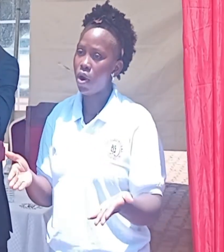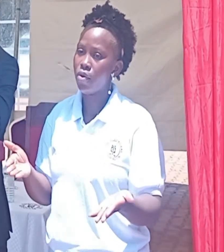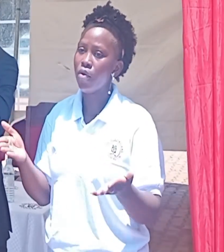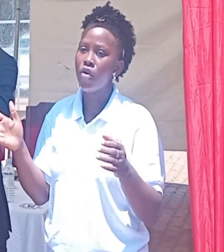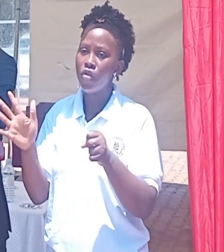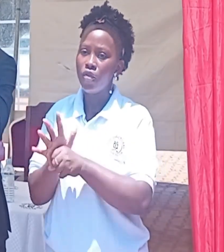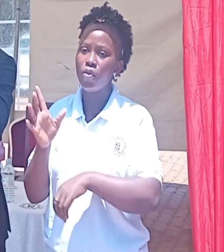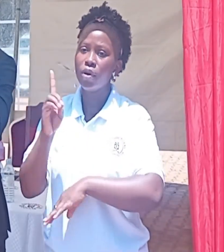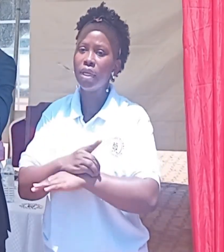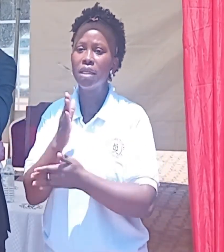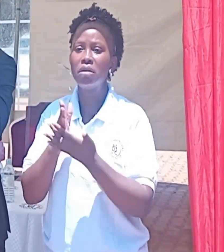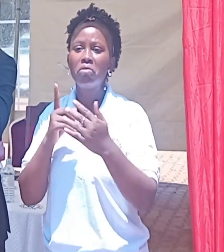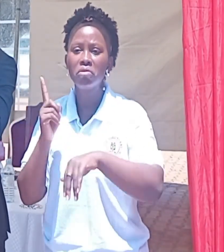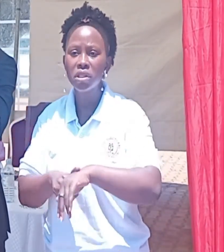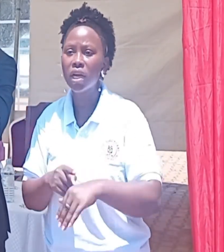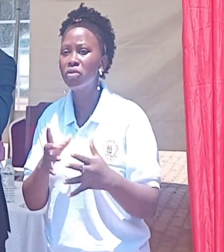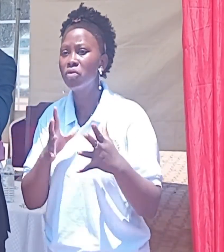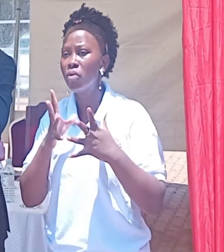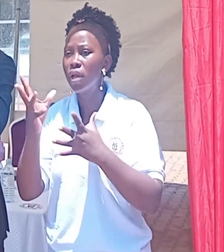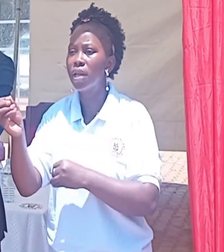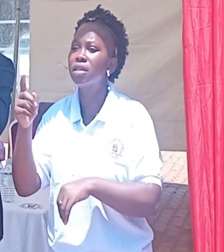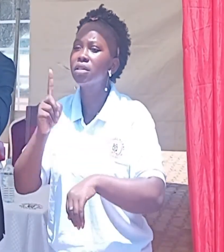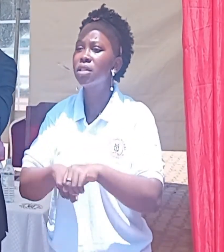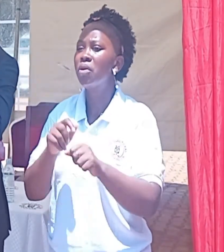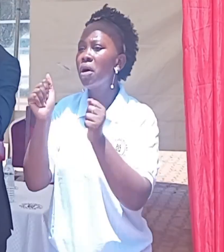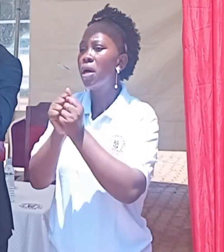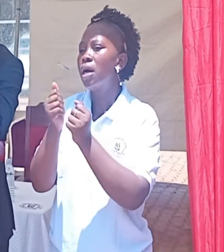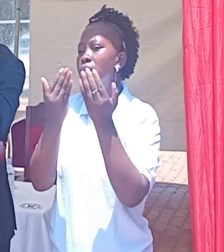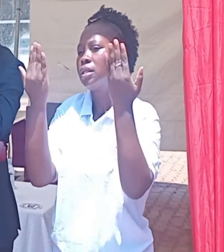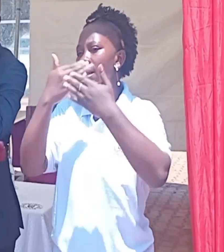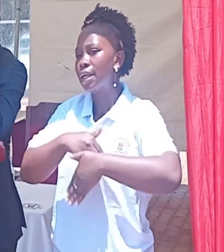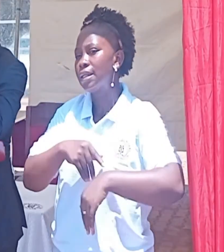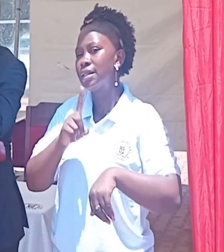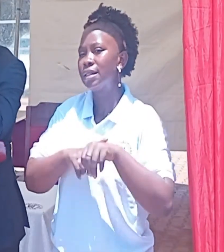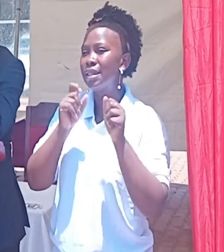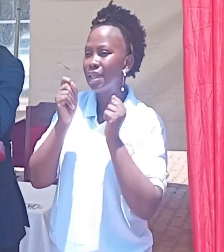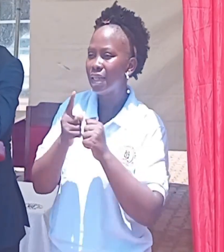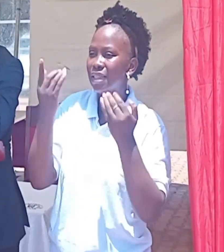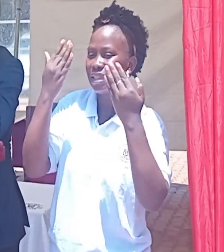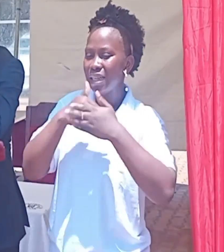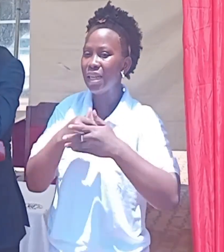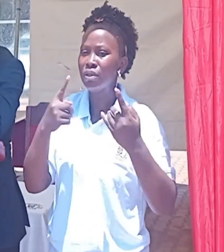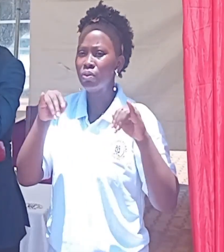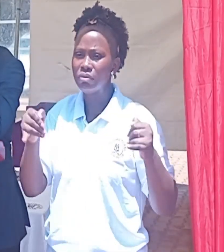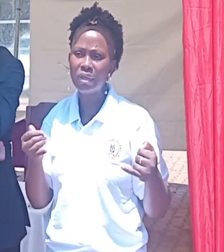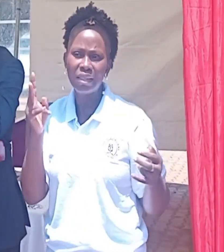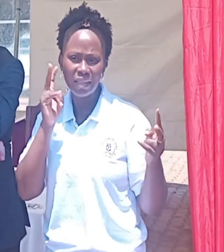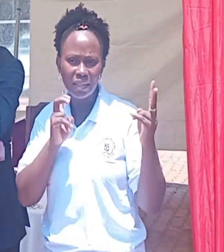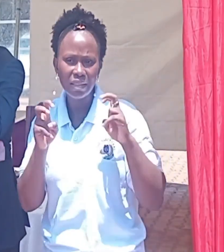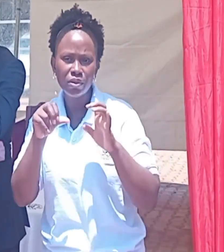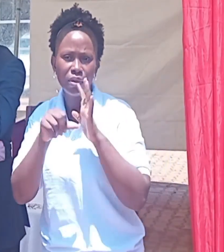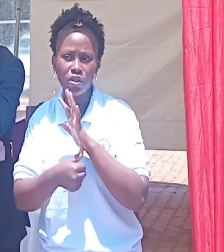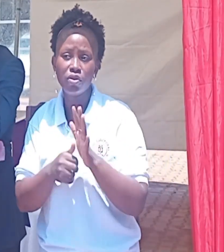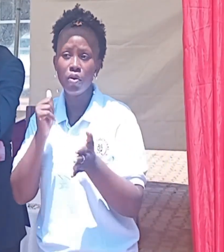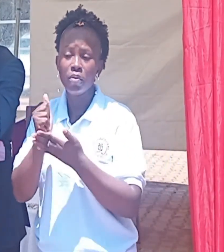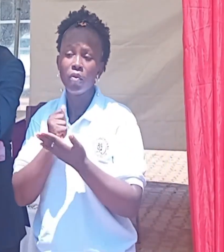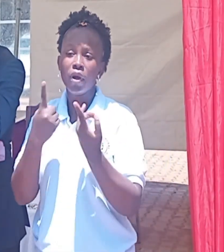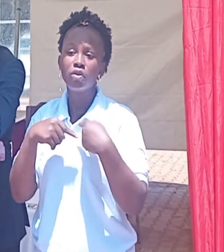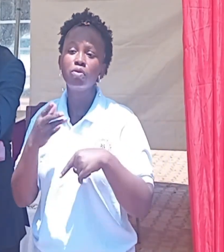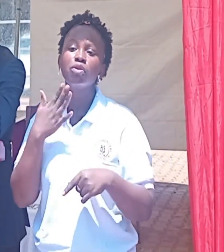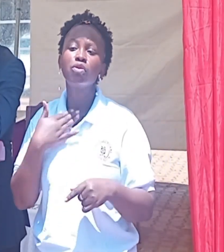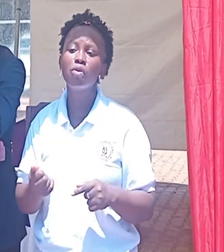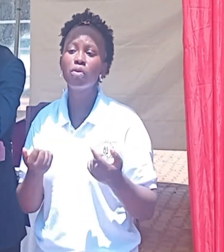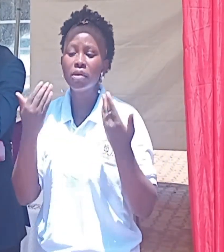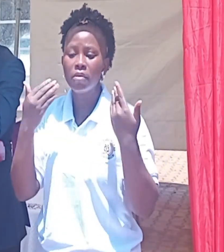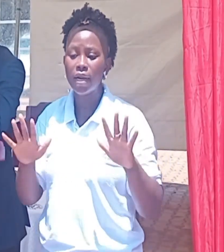luse nga tuvaawo kiro nnyo, ssaawa 4 z'ekiro, ssaawa 5 nga tugezaako okuwuliriza ensonga ezo kubanga tulina ozimaliriza omu